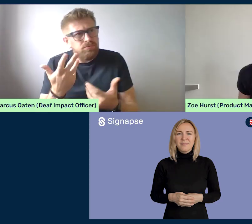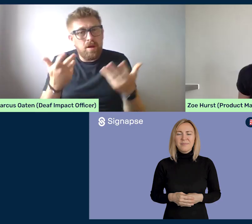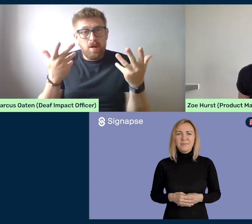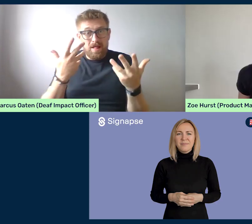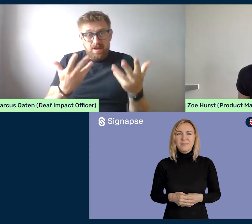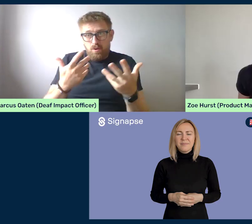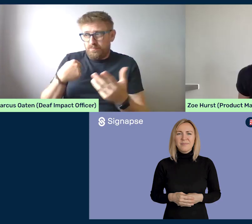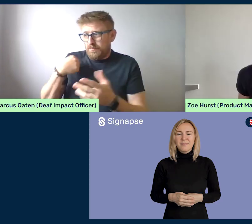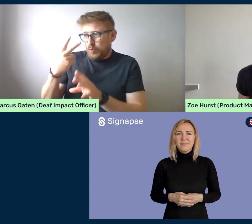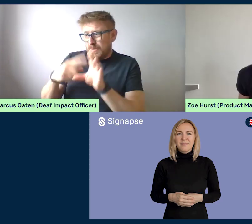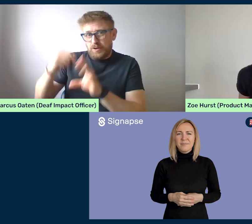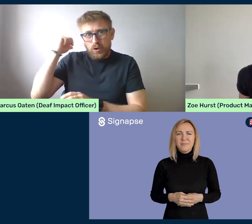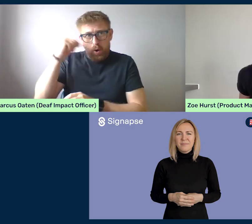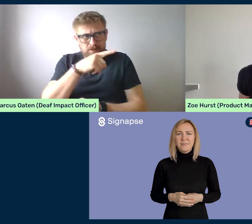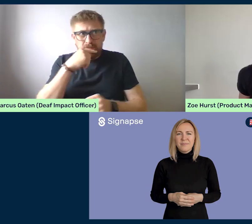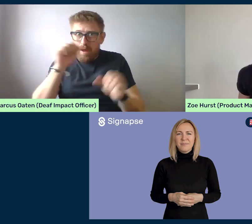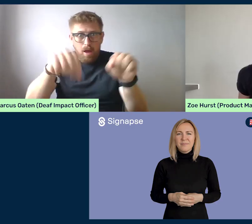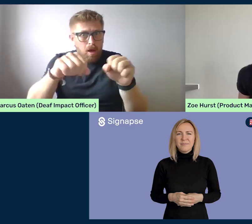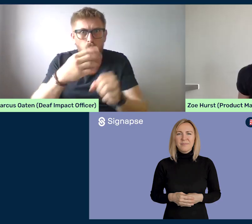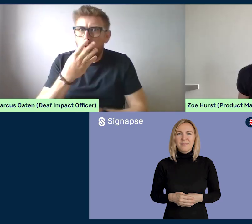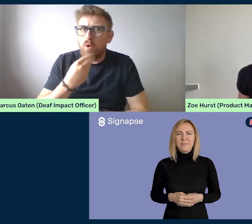understanding of Yeah. the AI is getting better.